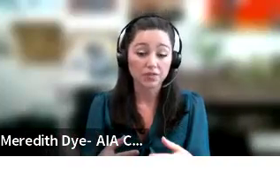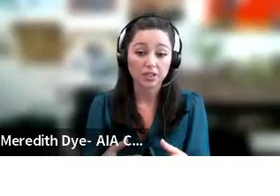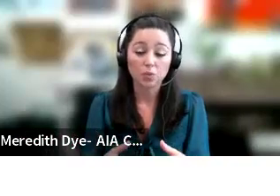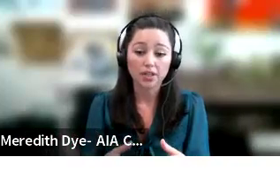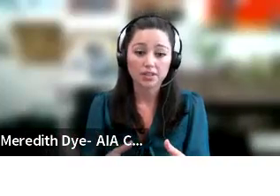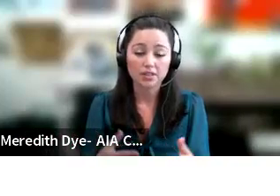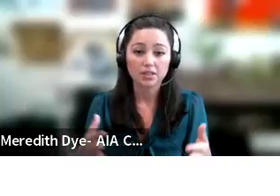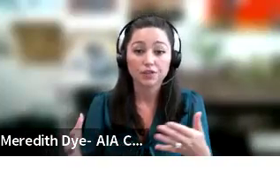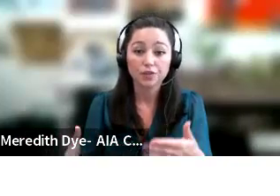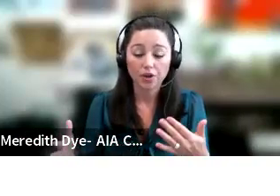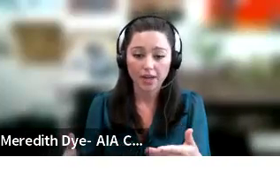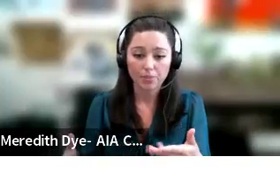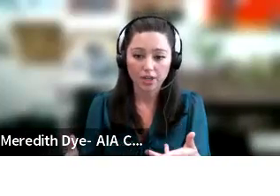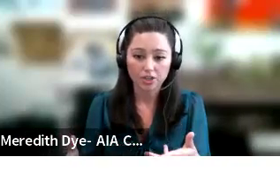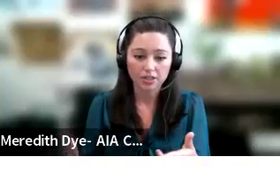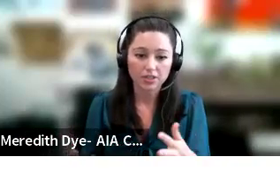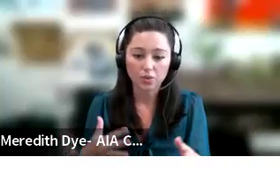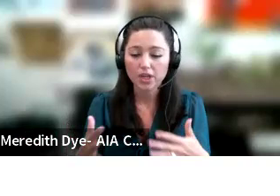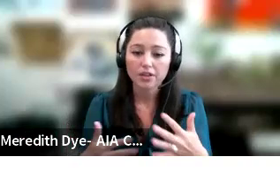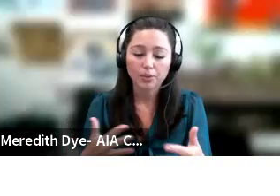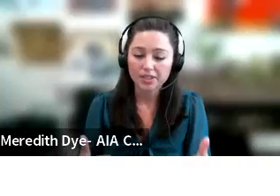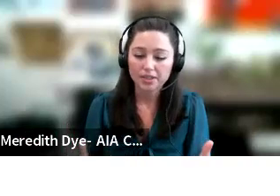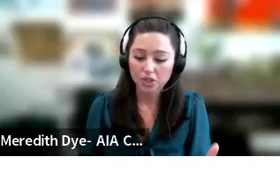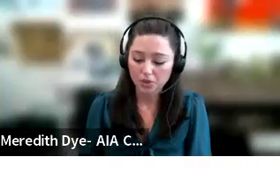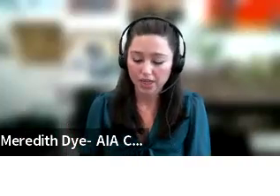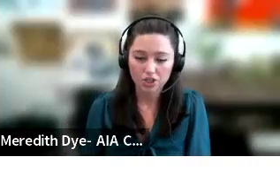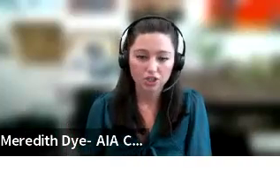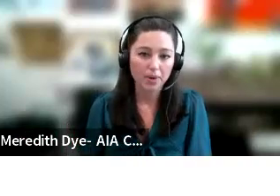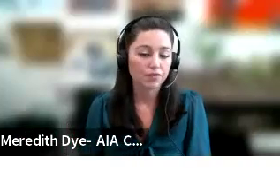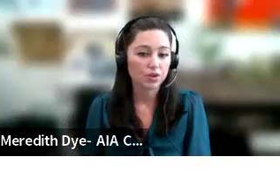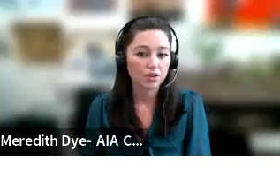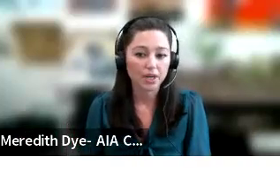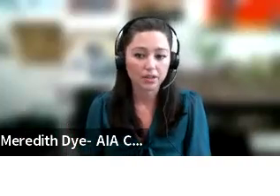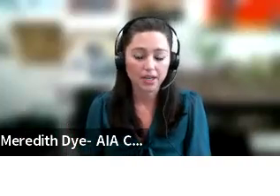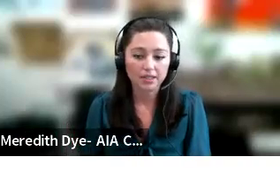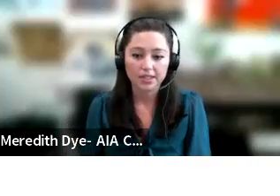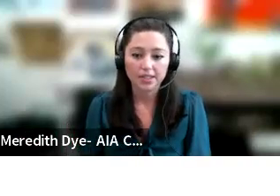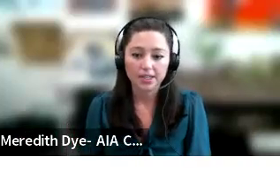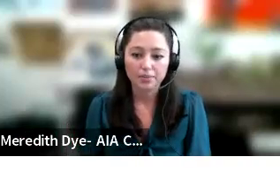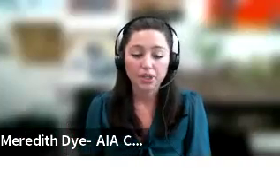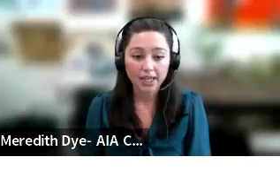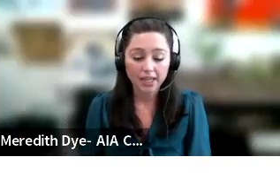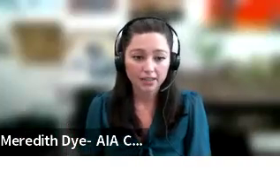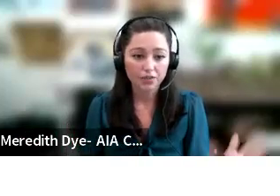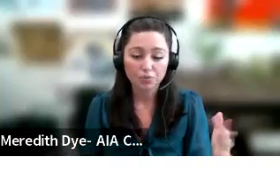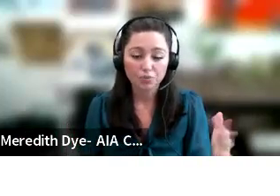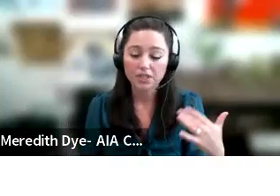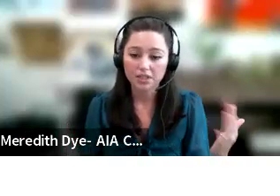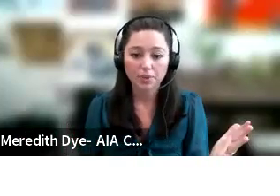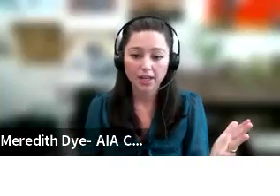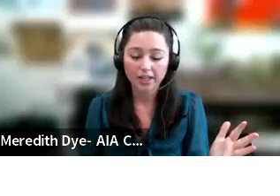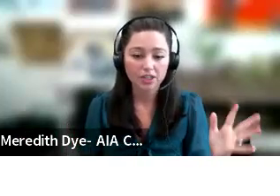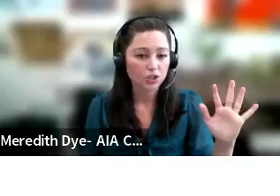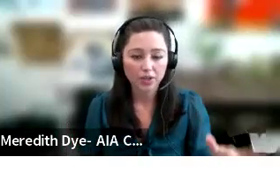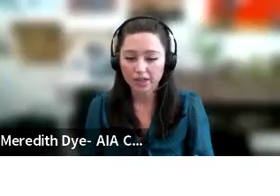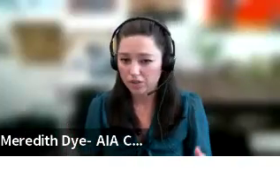you specifically want for that project. So there may be some communication back and forth about that. But again, if you've